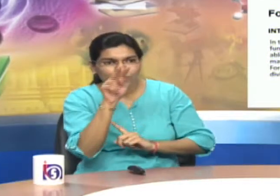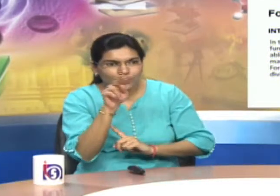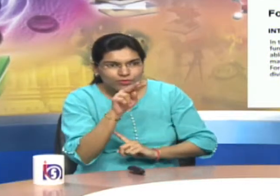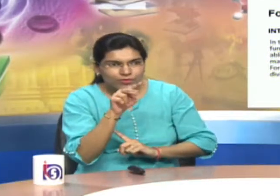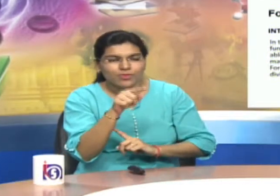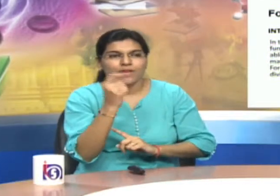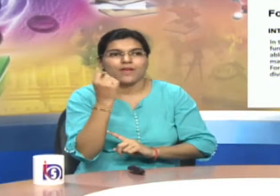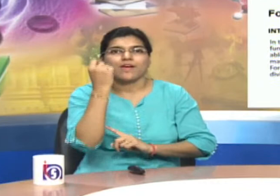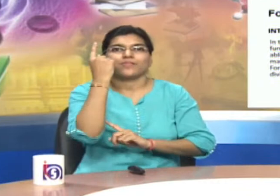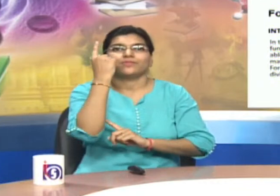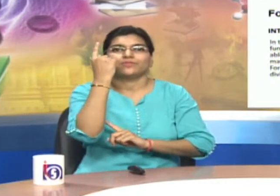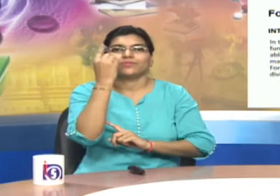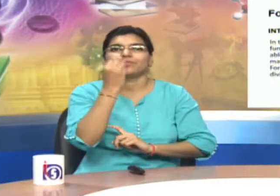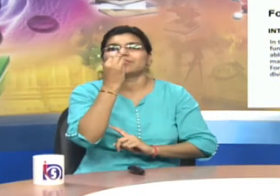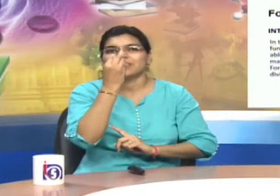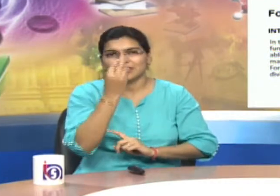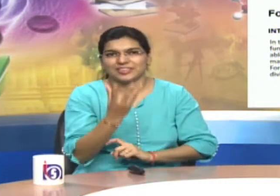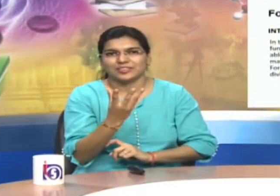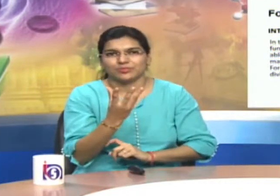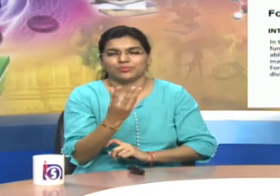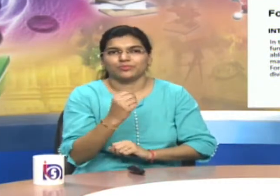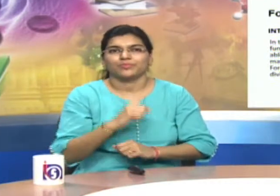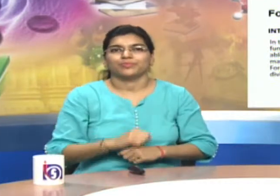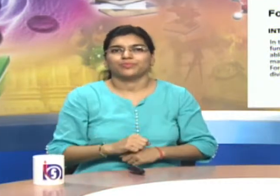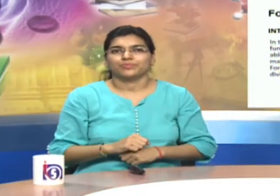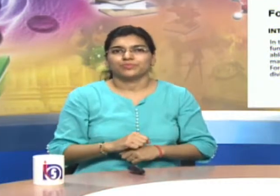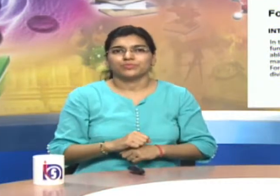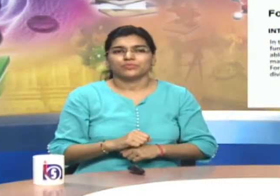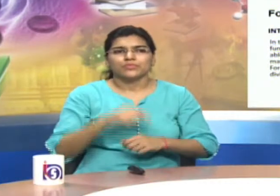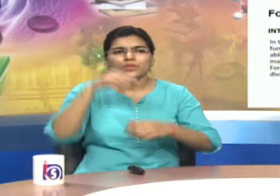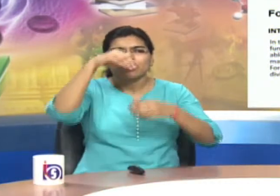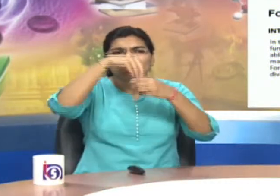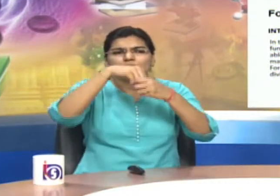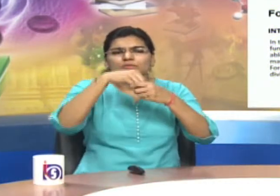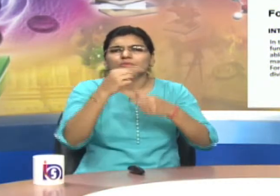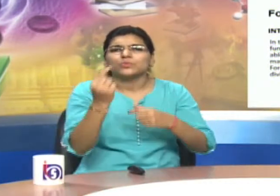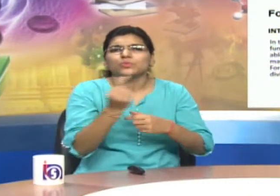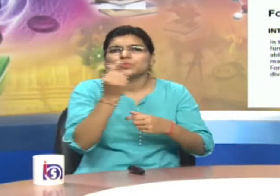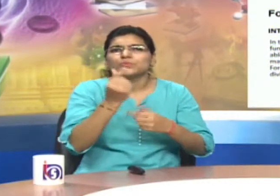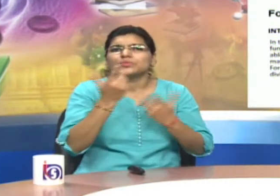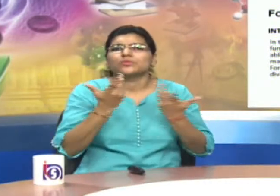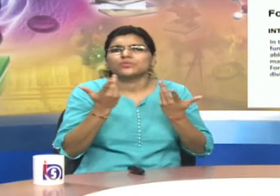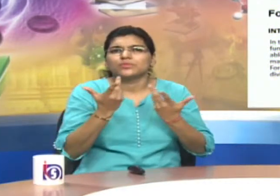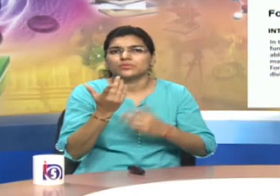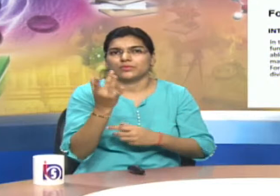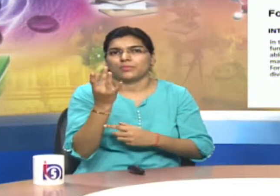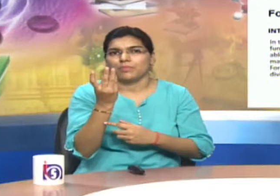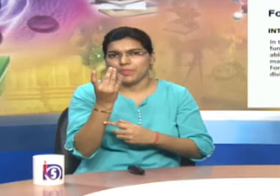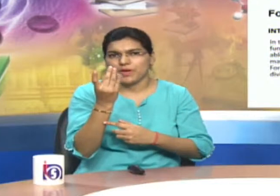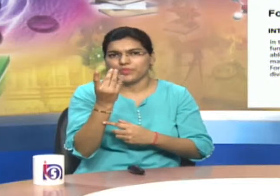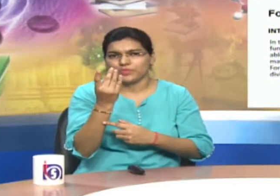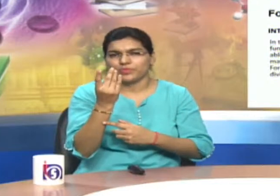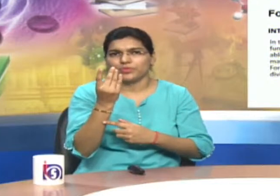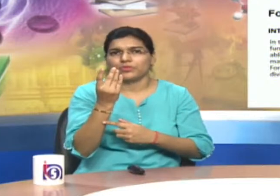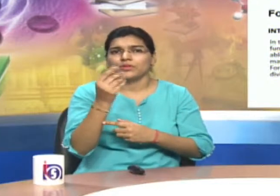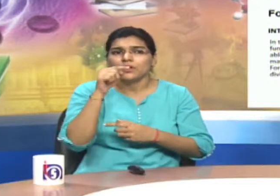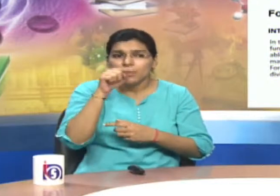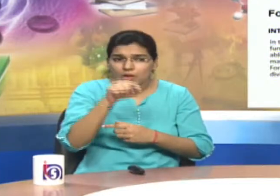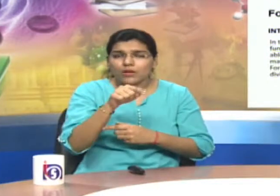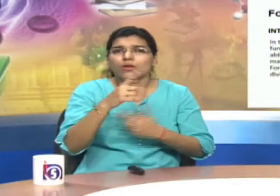You may have seen the school results, and sometime you can understand in the pictorial